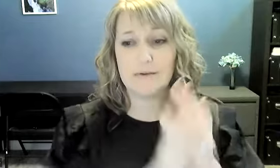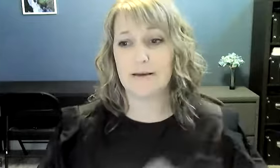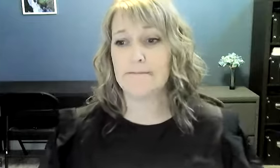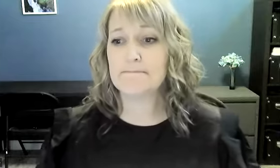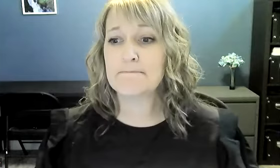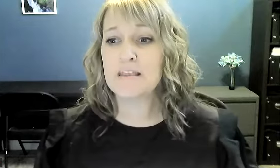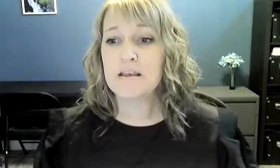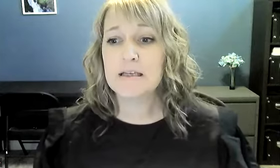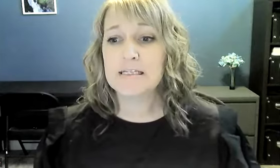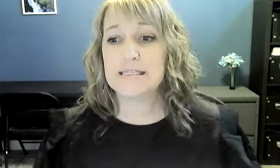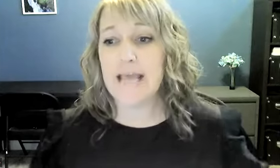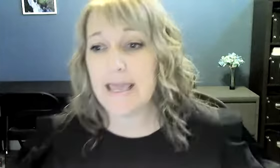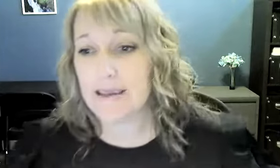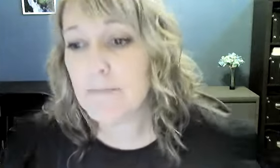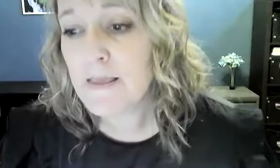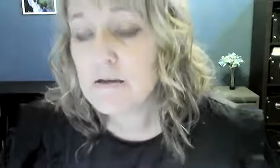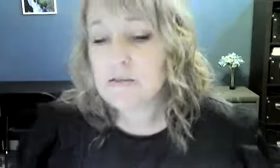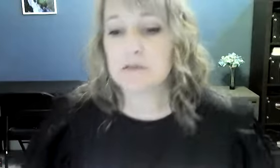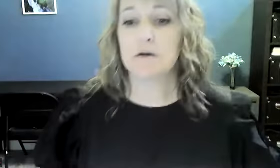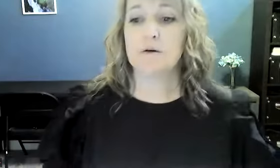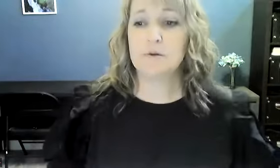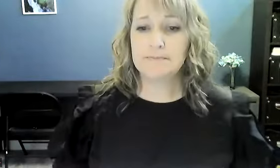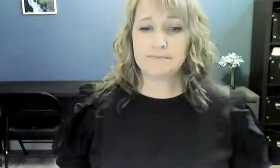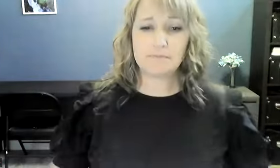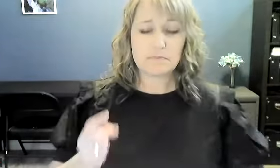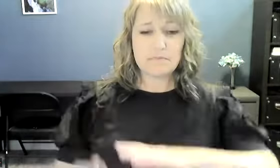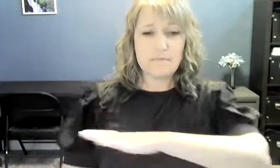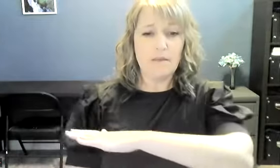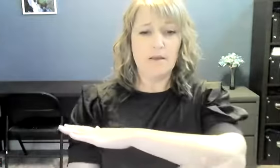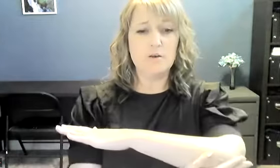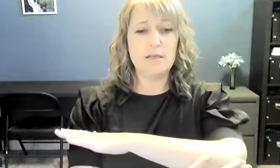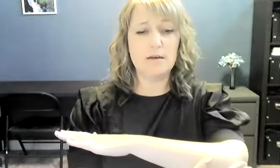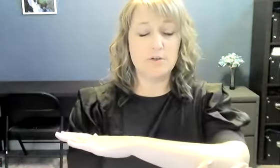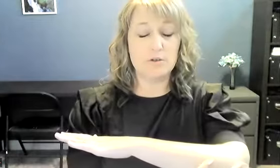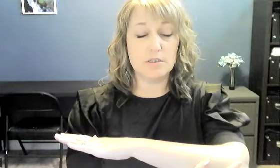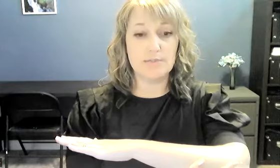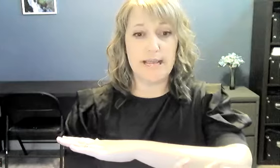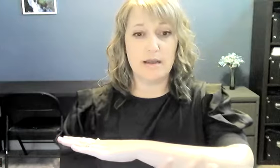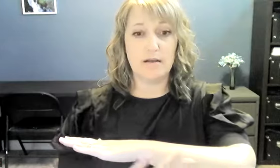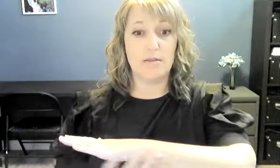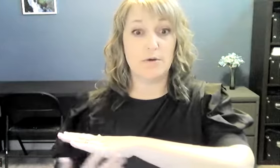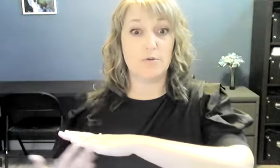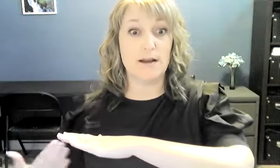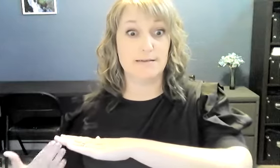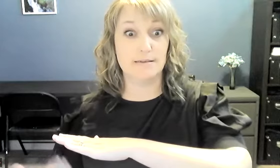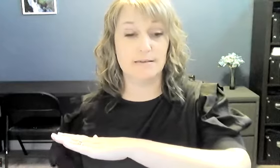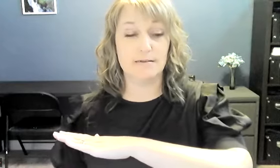Okay. Day. So you need on your non-dominant hand, the horizon. All